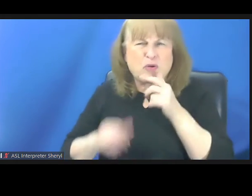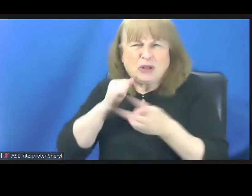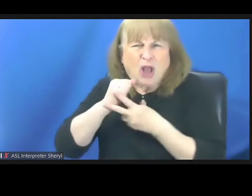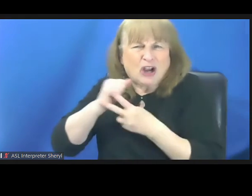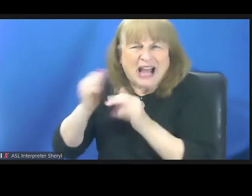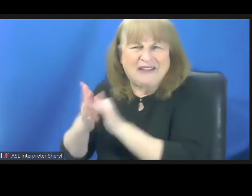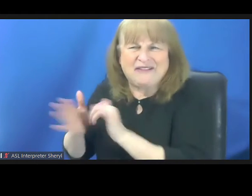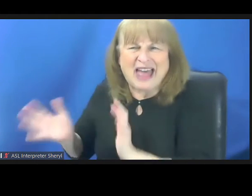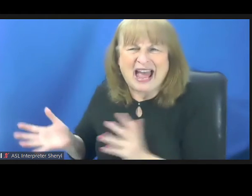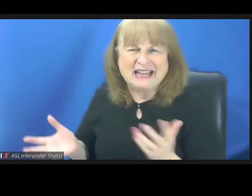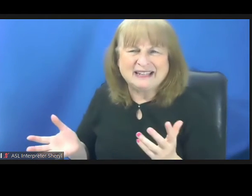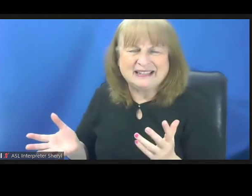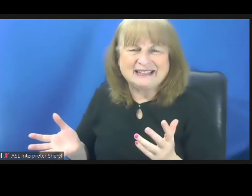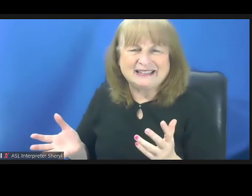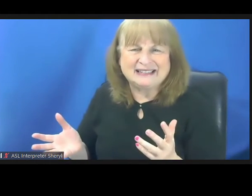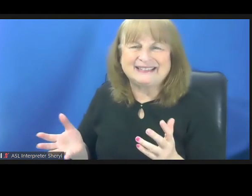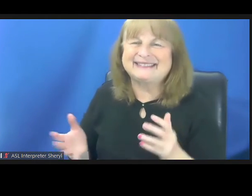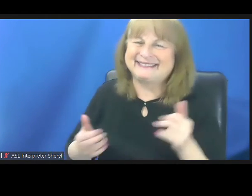that?